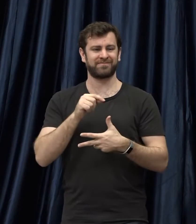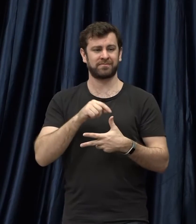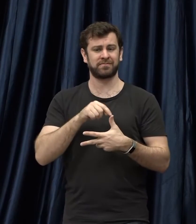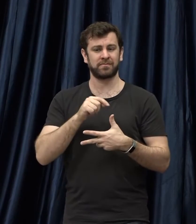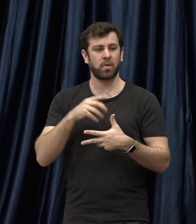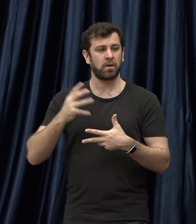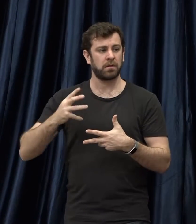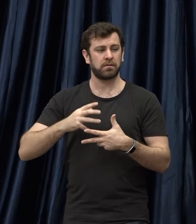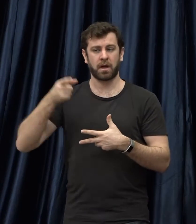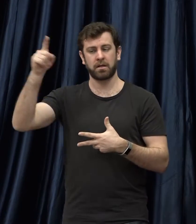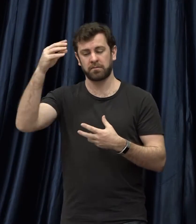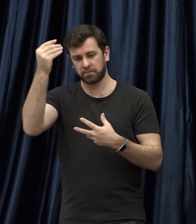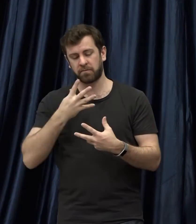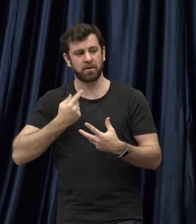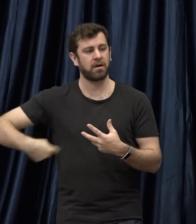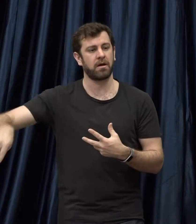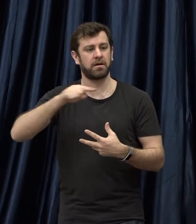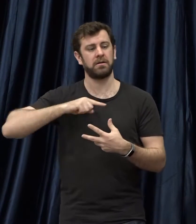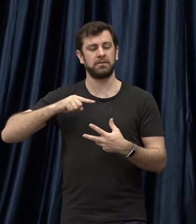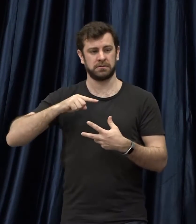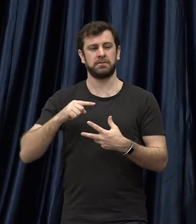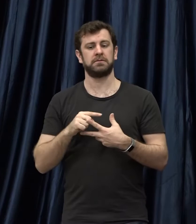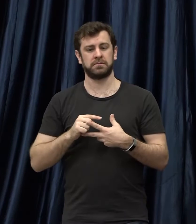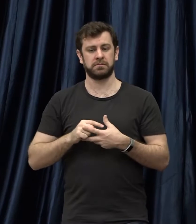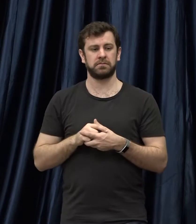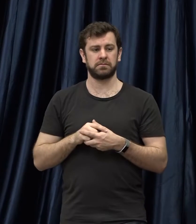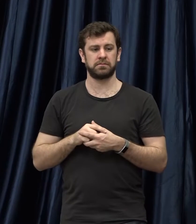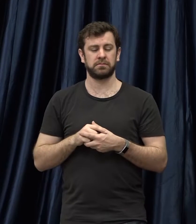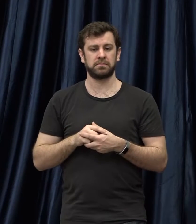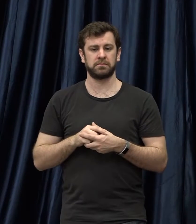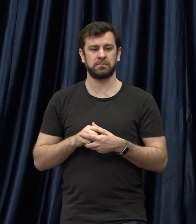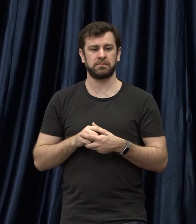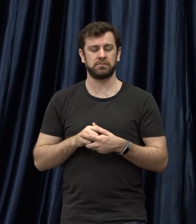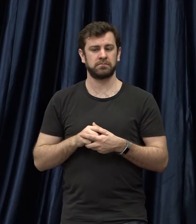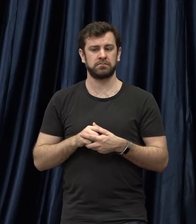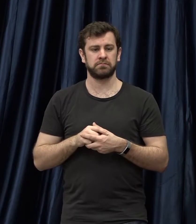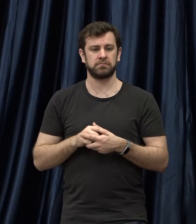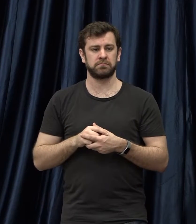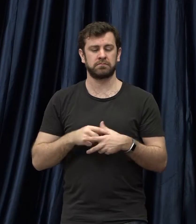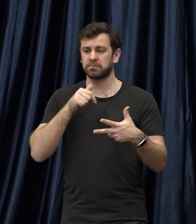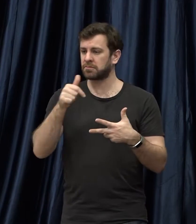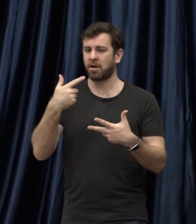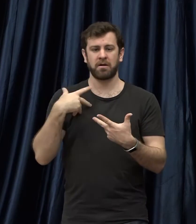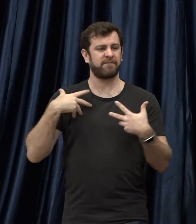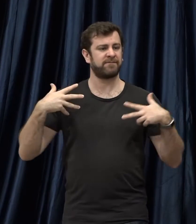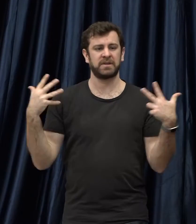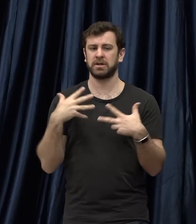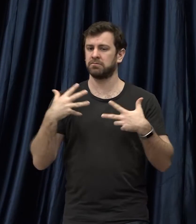tells us, La takhafu, do not be